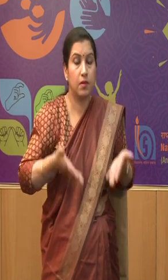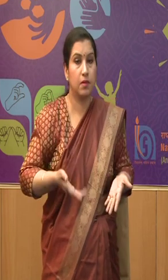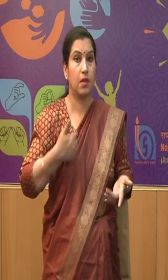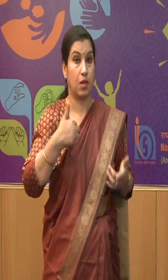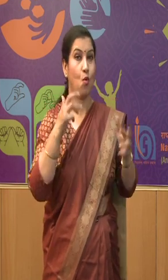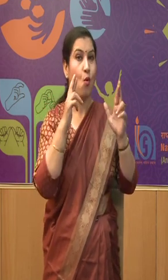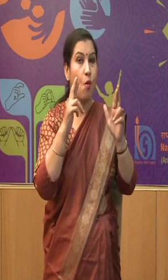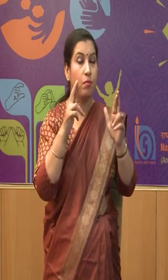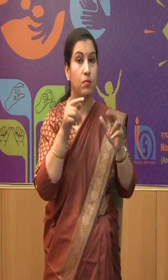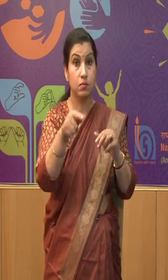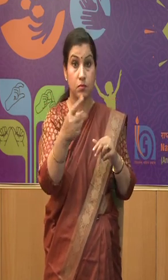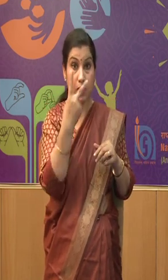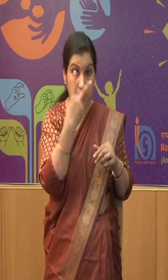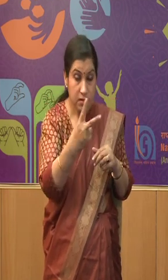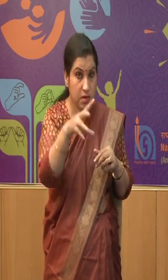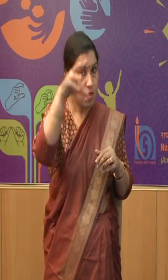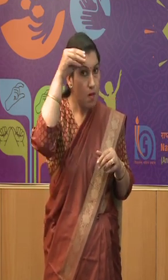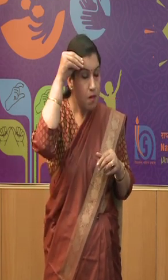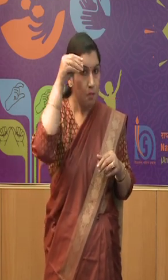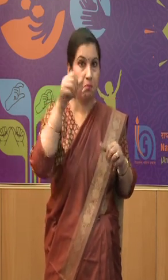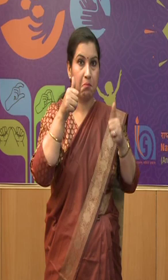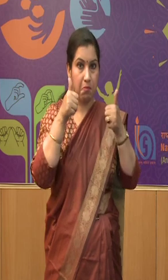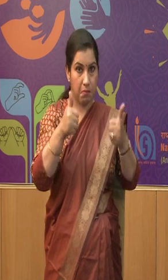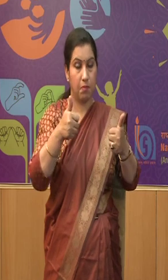I hope you liked this session.